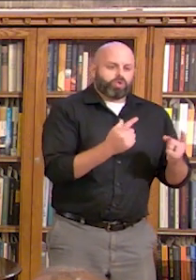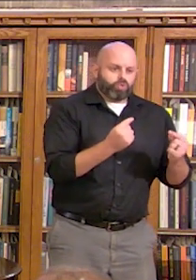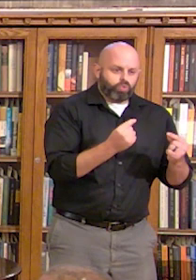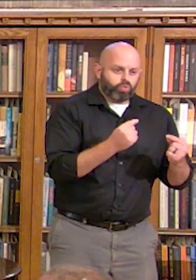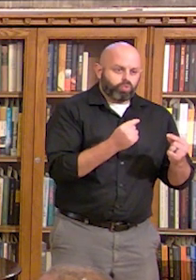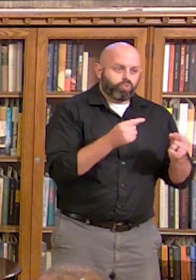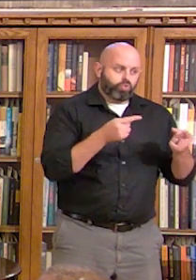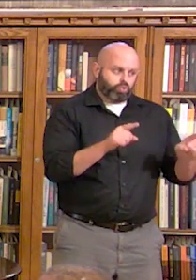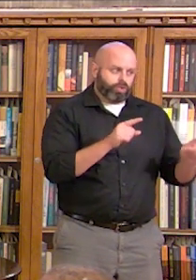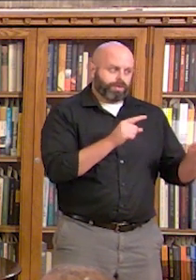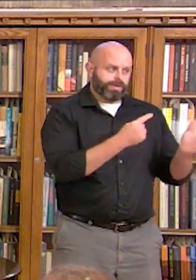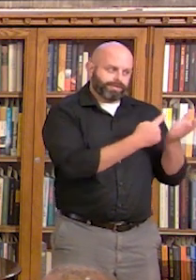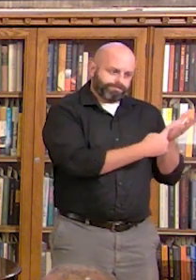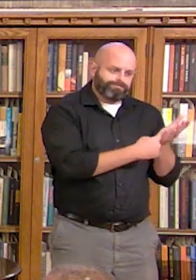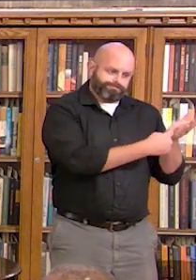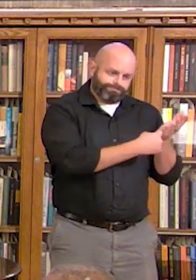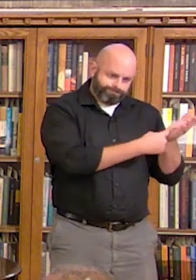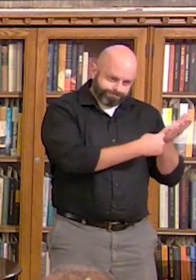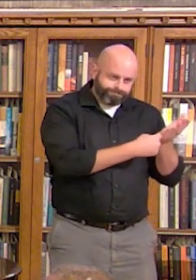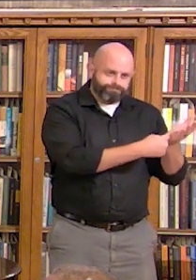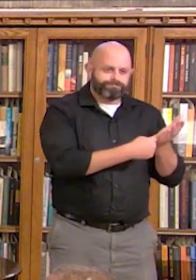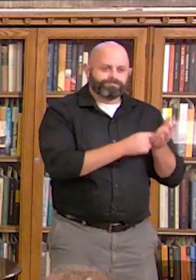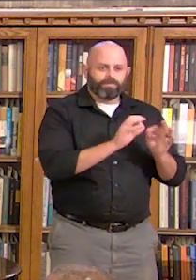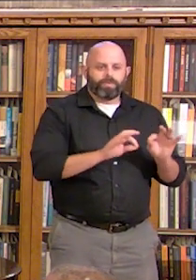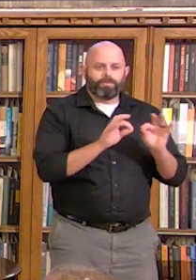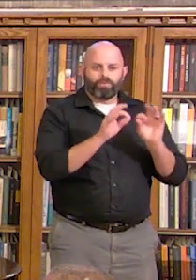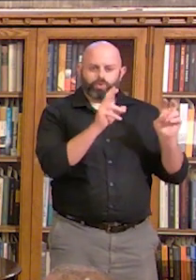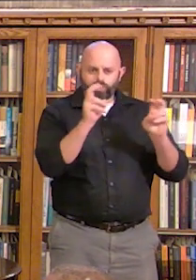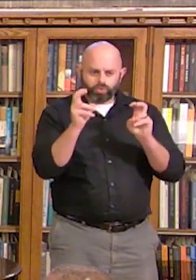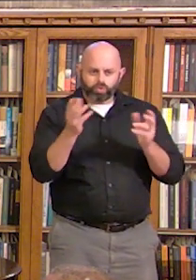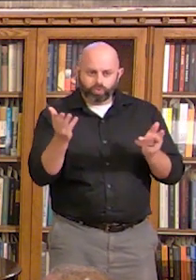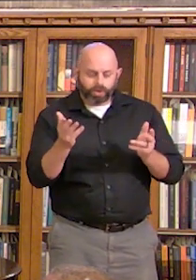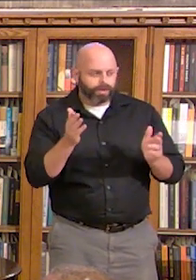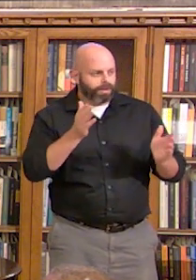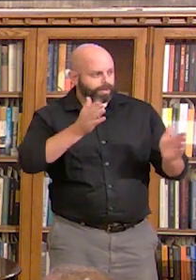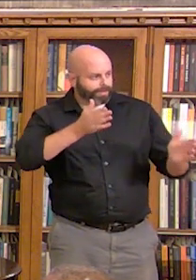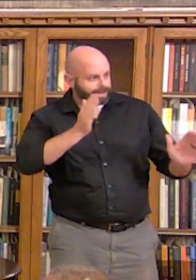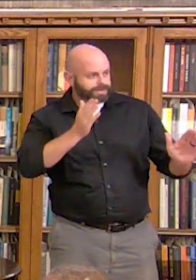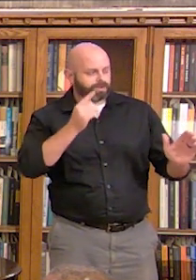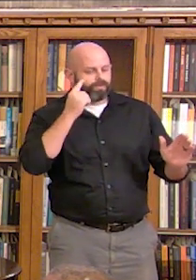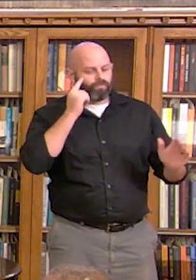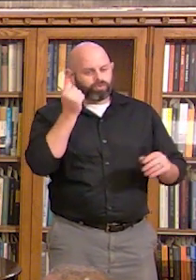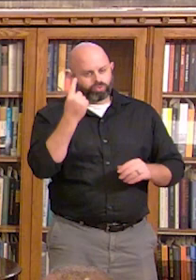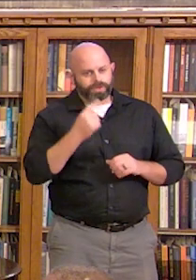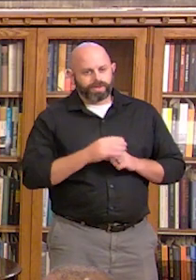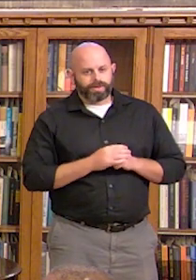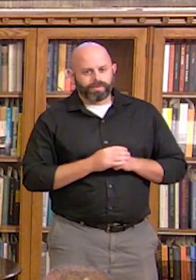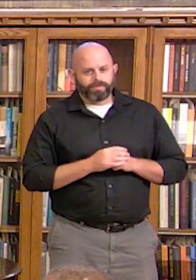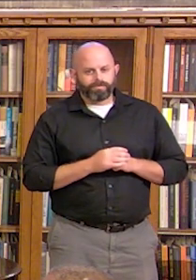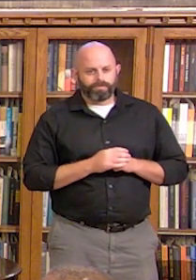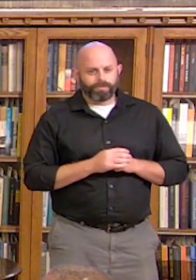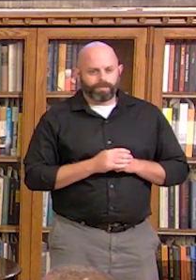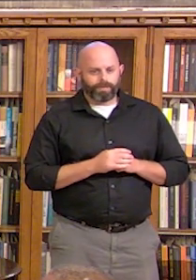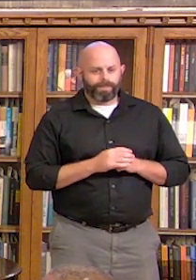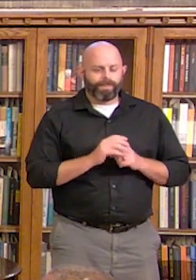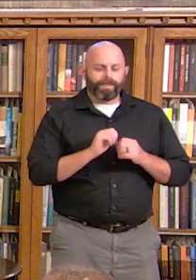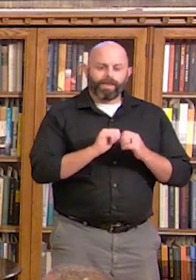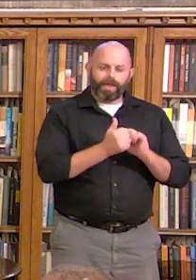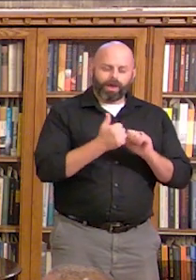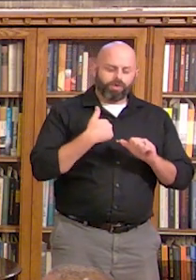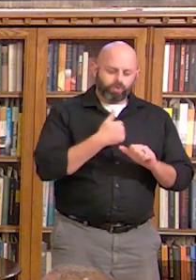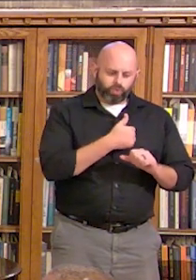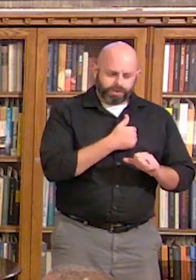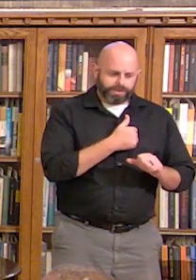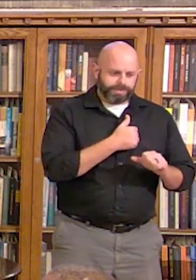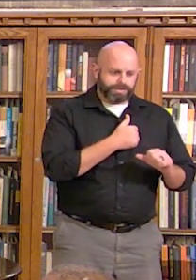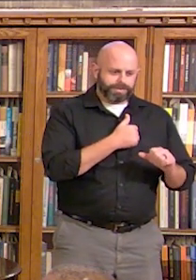in these conversations and discussing these important issues is to listen for understanding how do we arrive at where